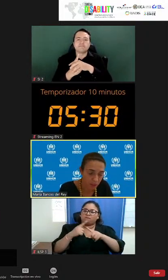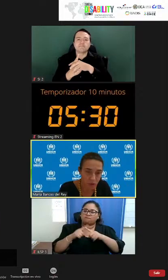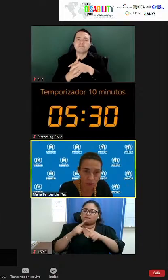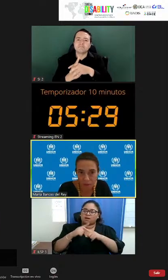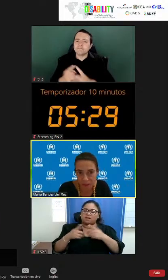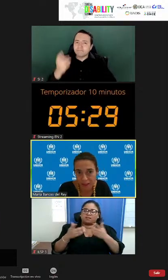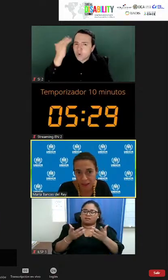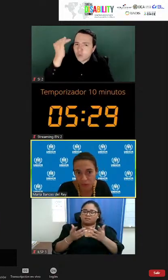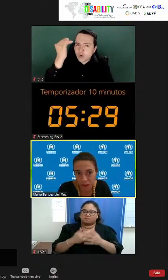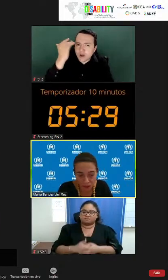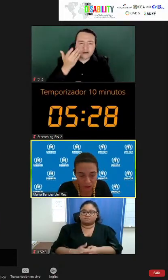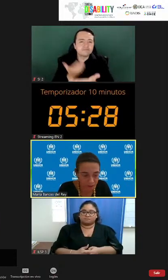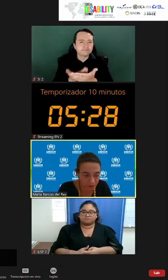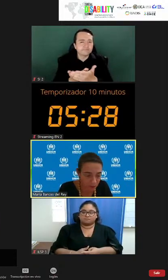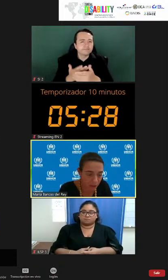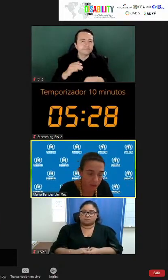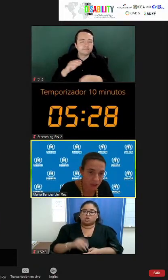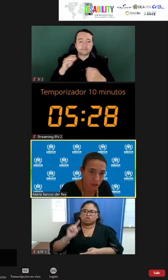uh